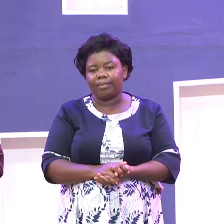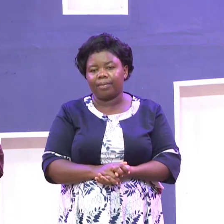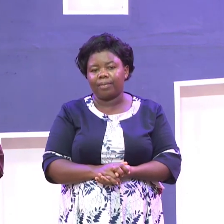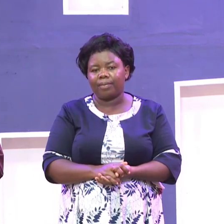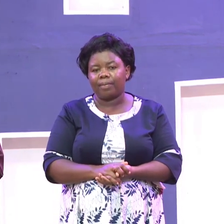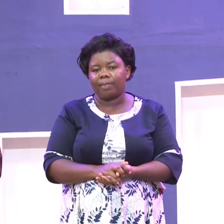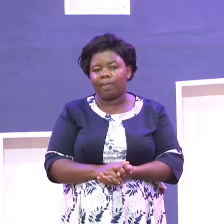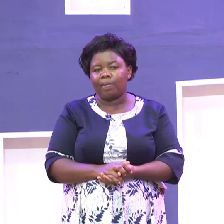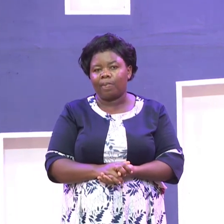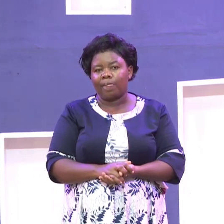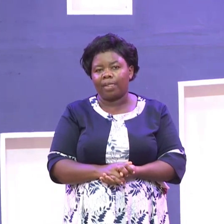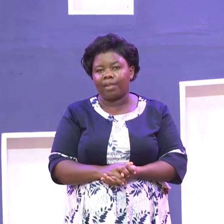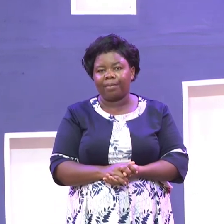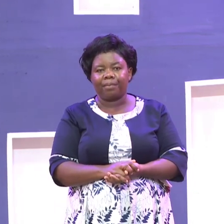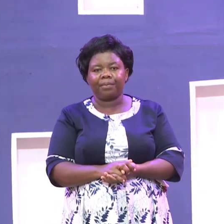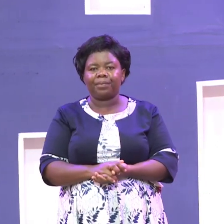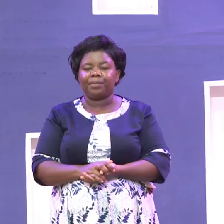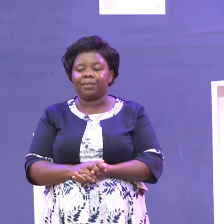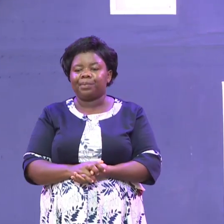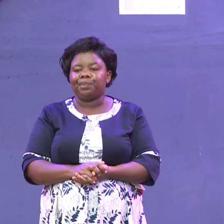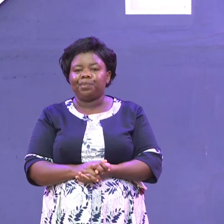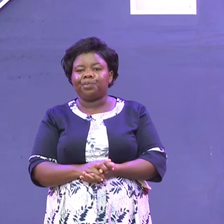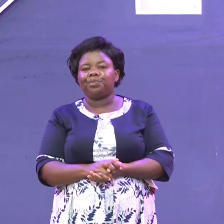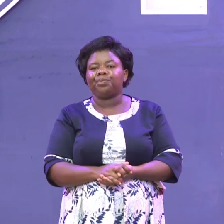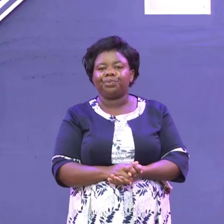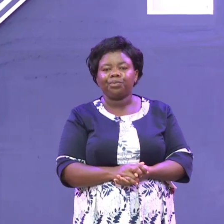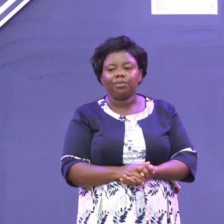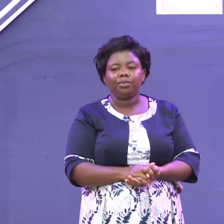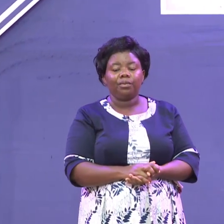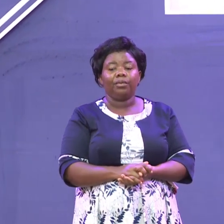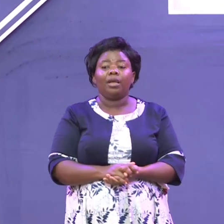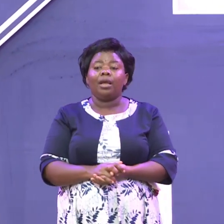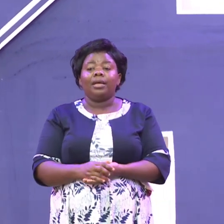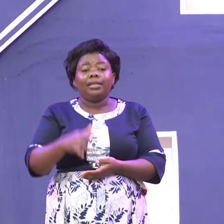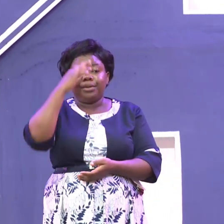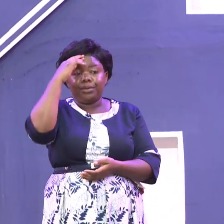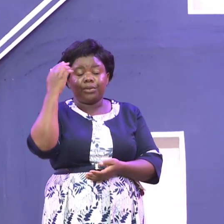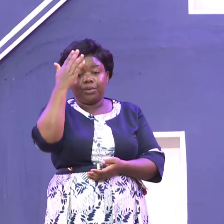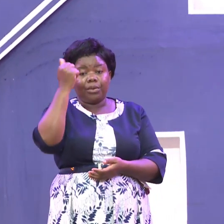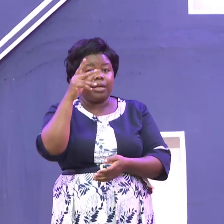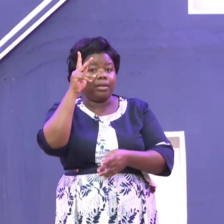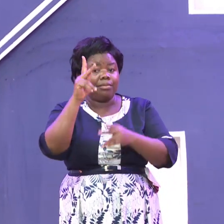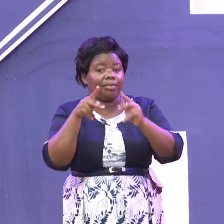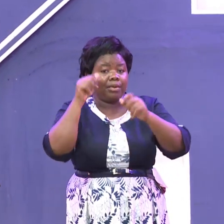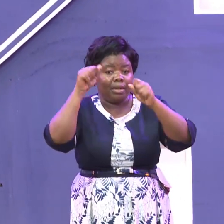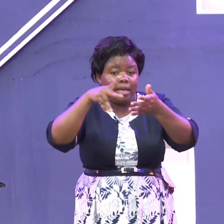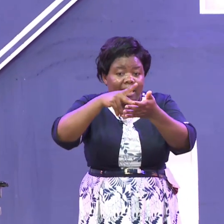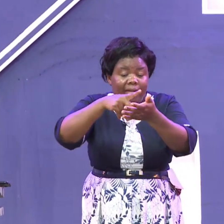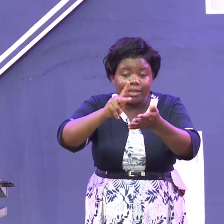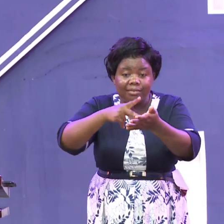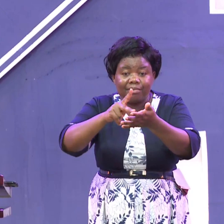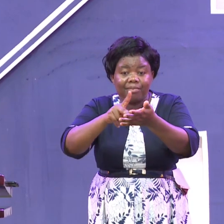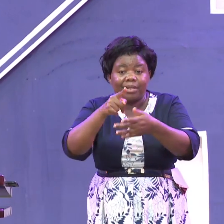to oxygen gas, we can't get to know the significance of that. Necho vola banga abantu basobola okusasula omuwendo